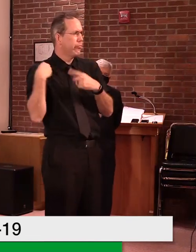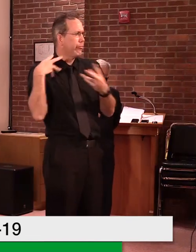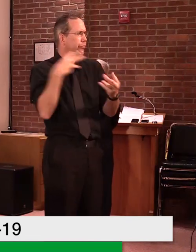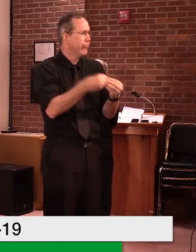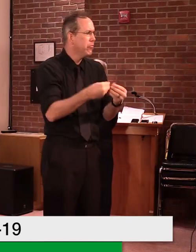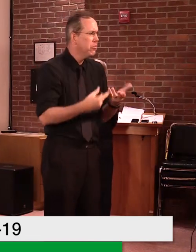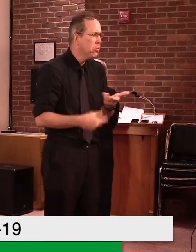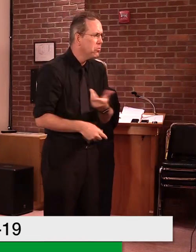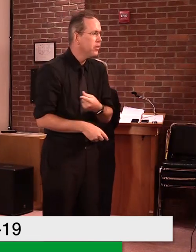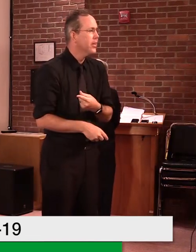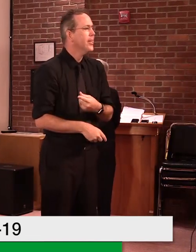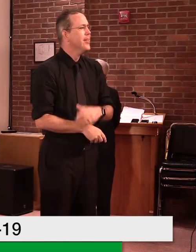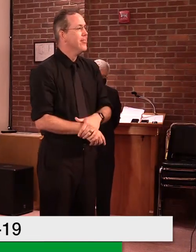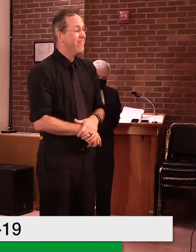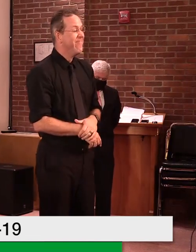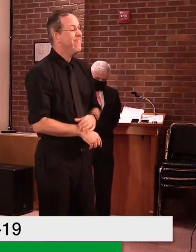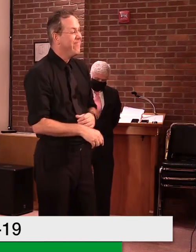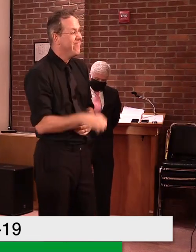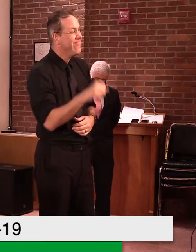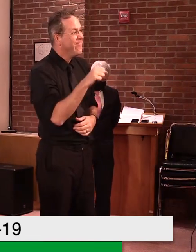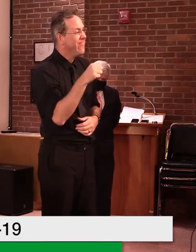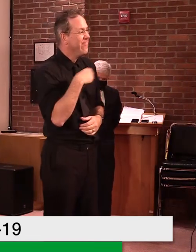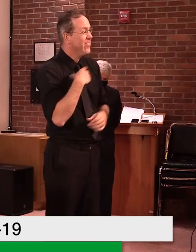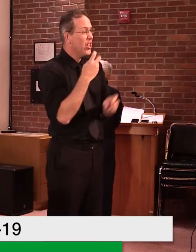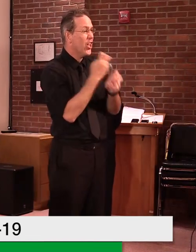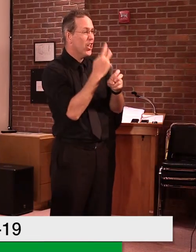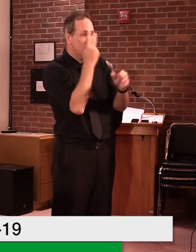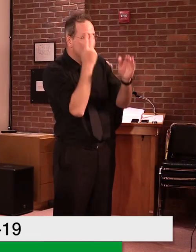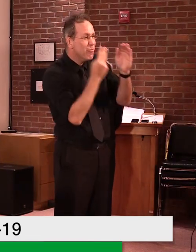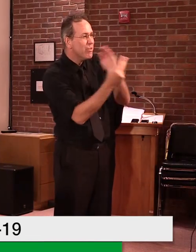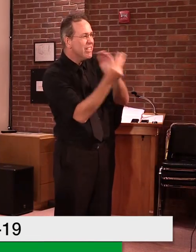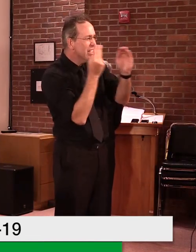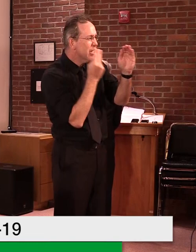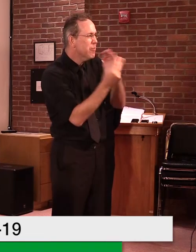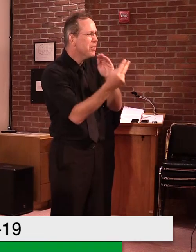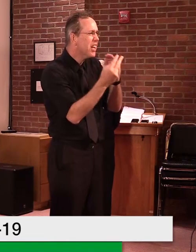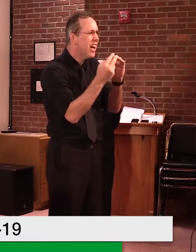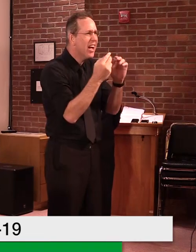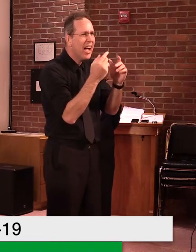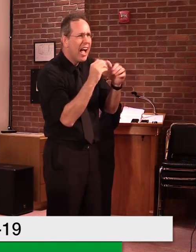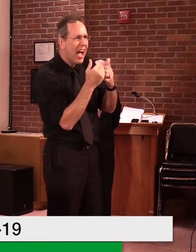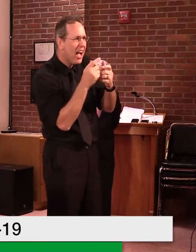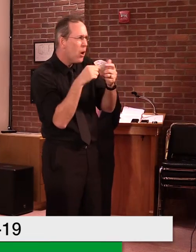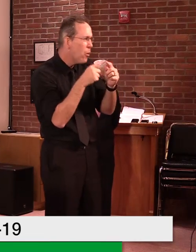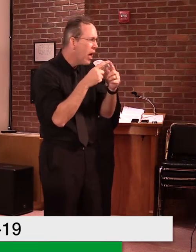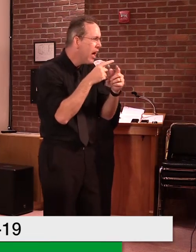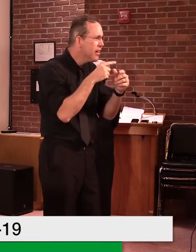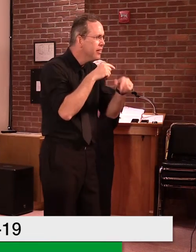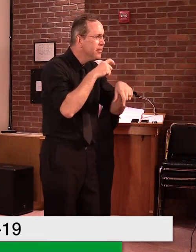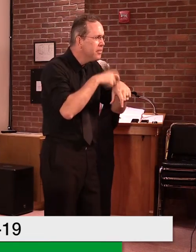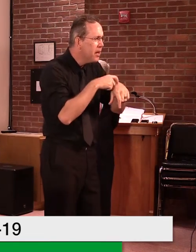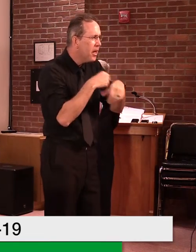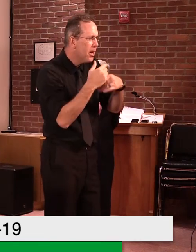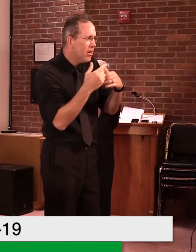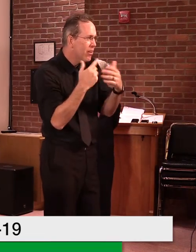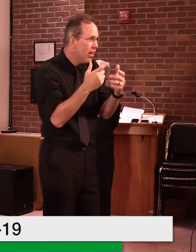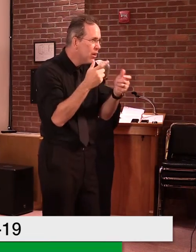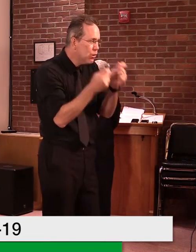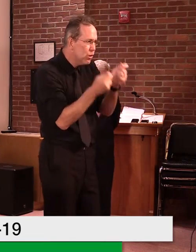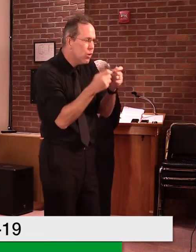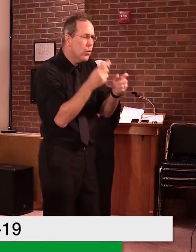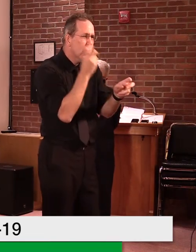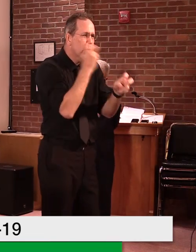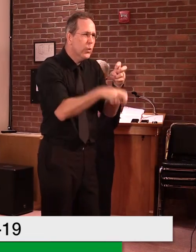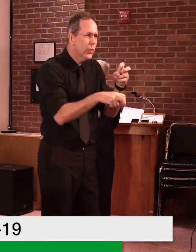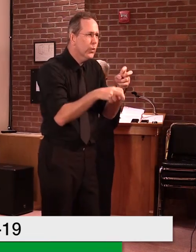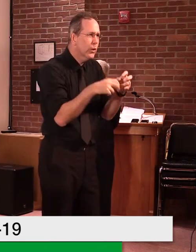at the same time. So it's a delicate balancing act, difficult to, keeping up. I'm very